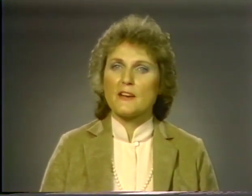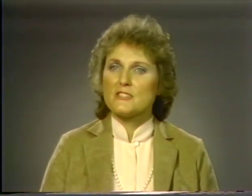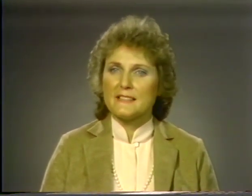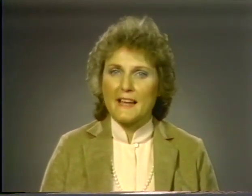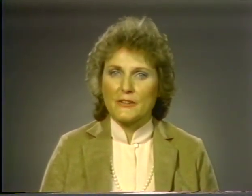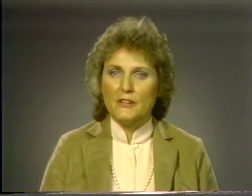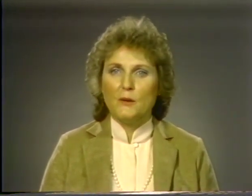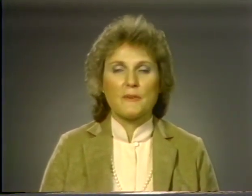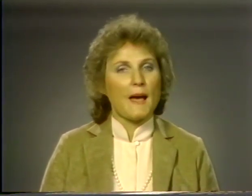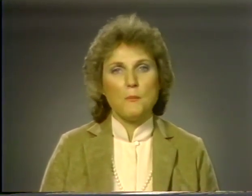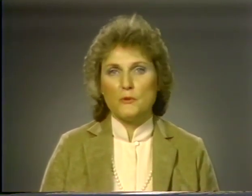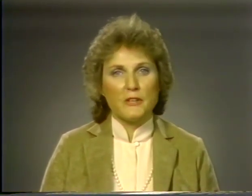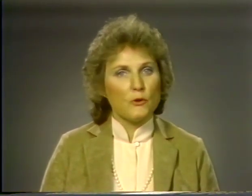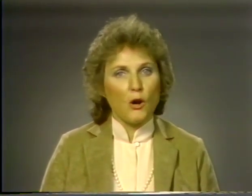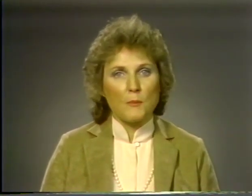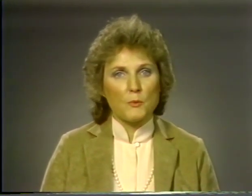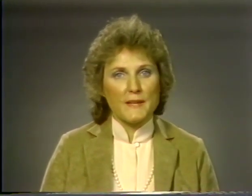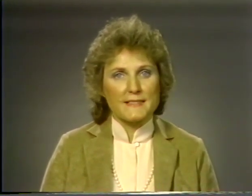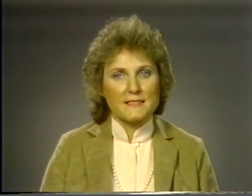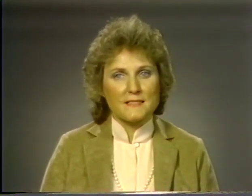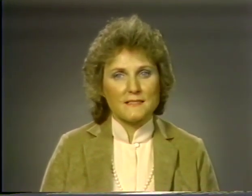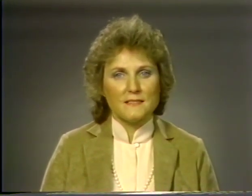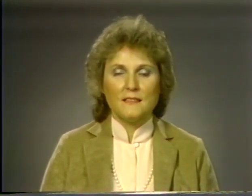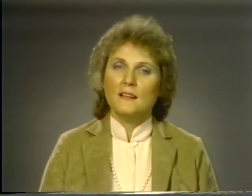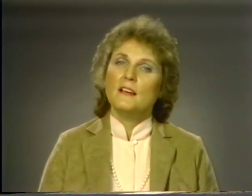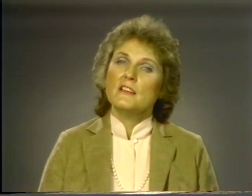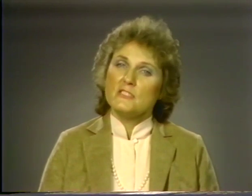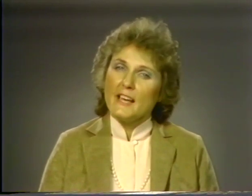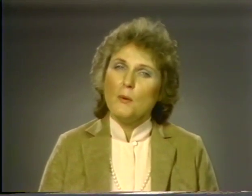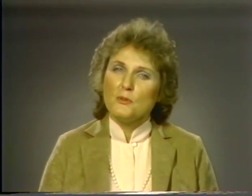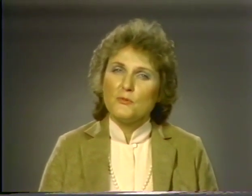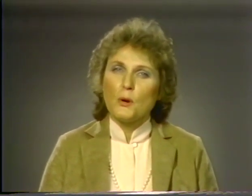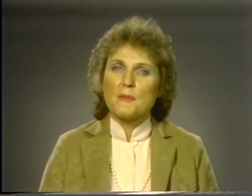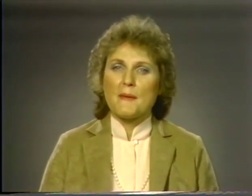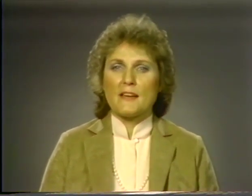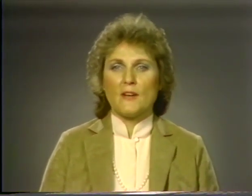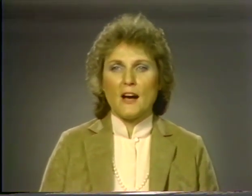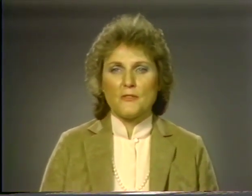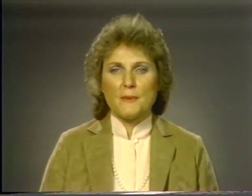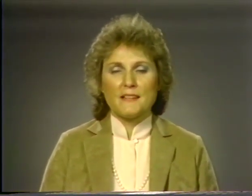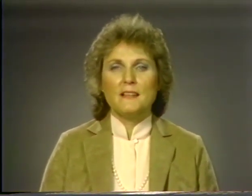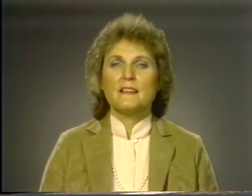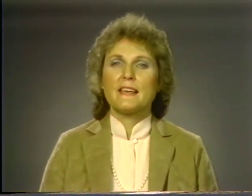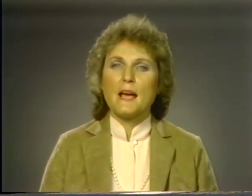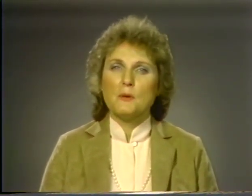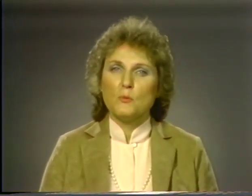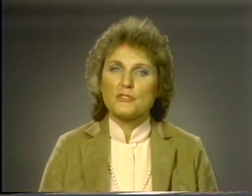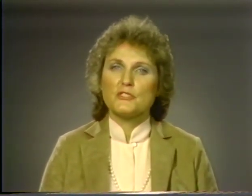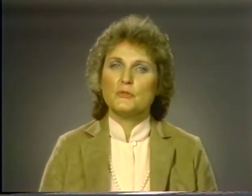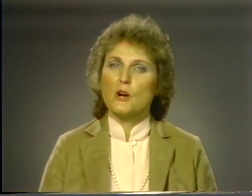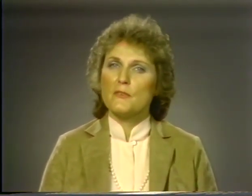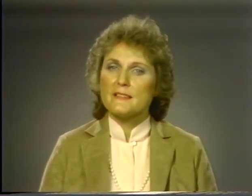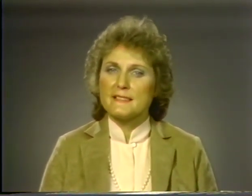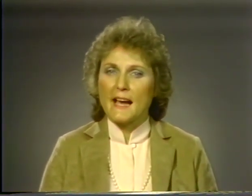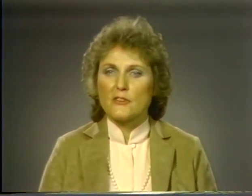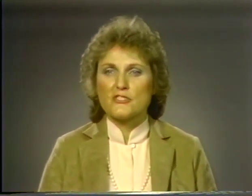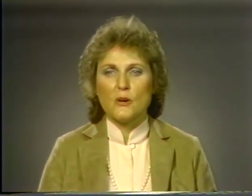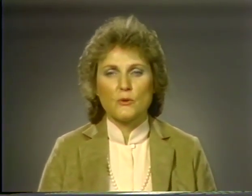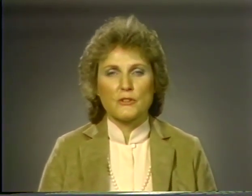to letter without moving your arm or wrist. To help you form the manual alphabet, the camera will shoot over the signer's shoulder